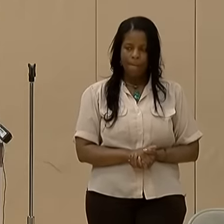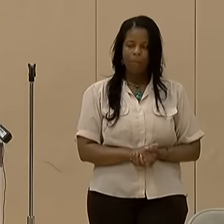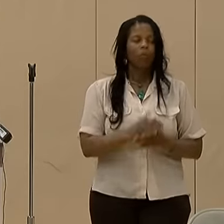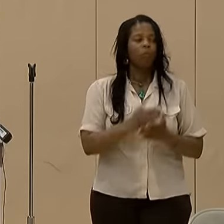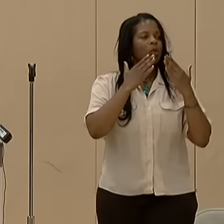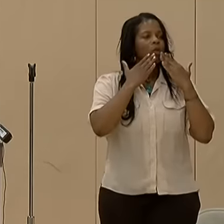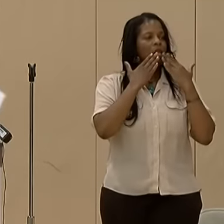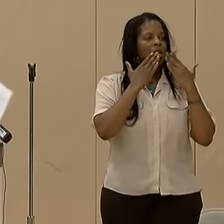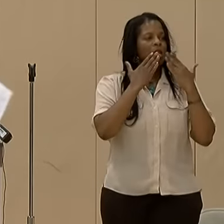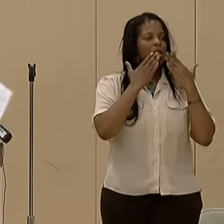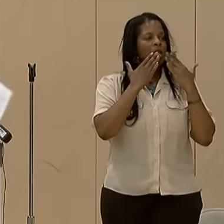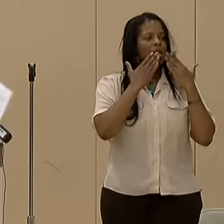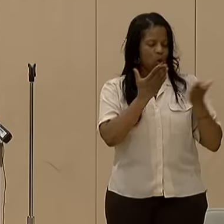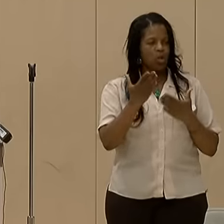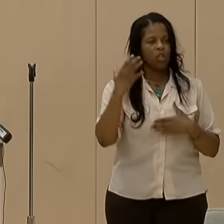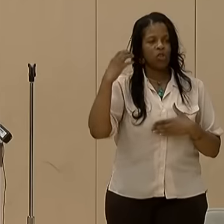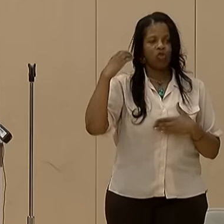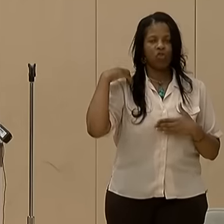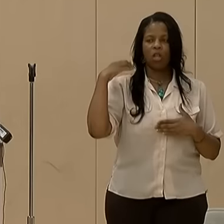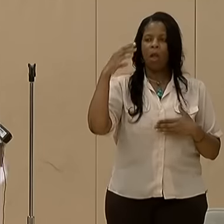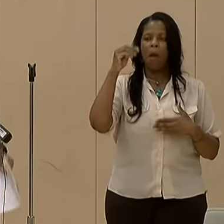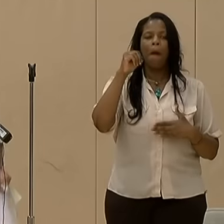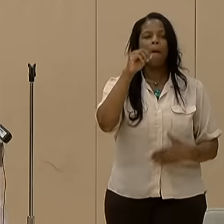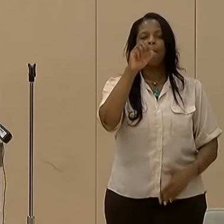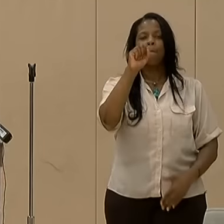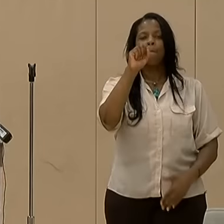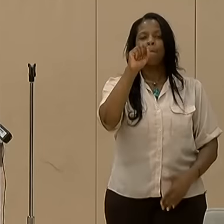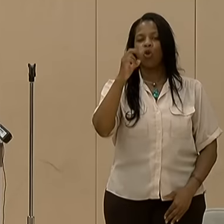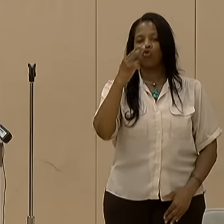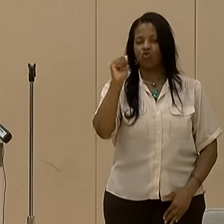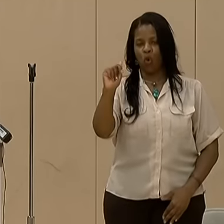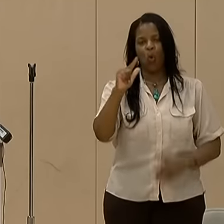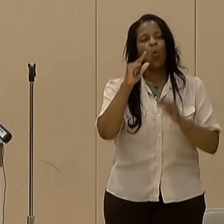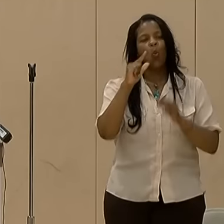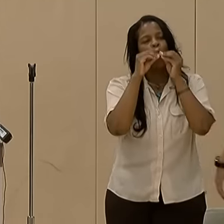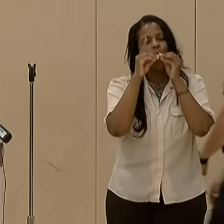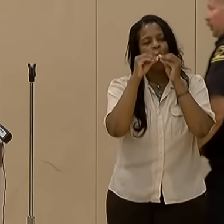Thank you. I'm going to bring Chief Marshall. He wants to make one more comment, please.